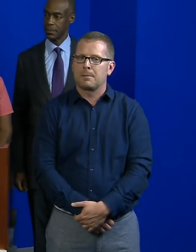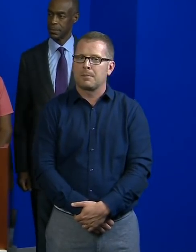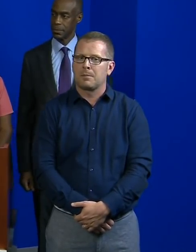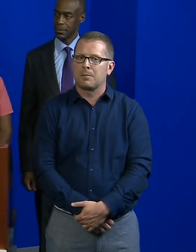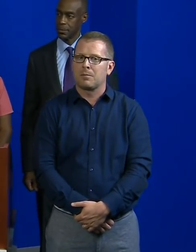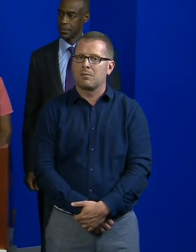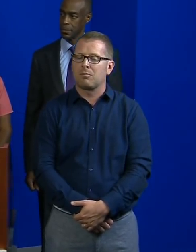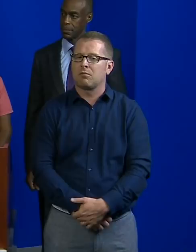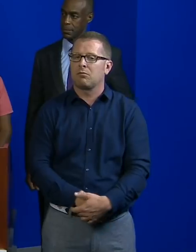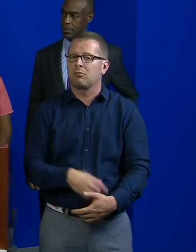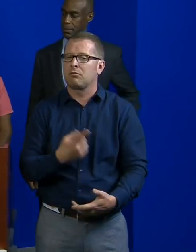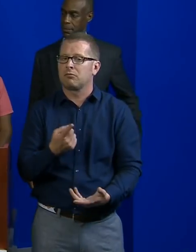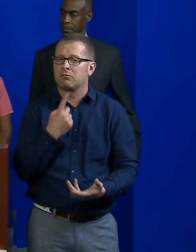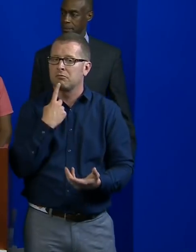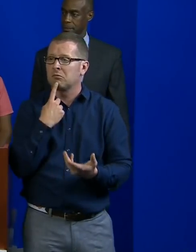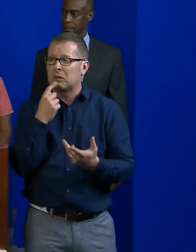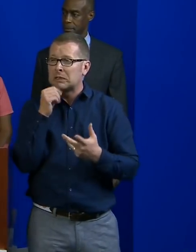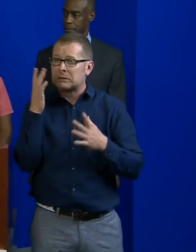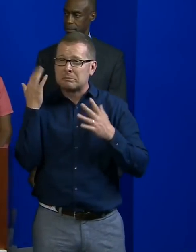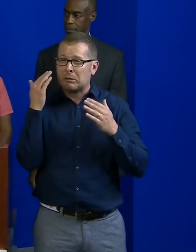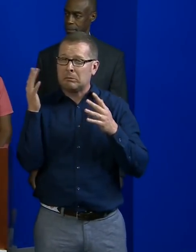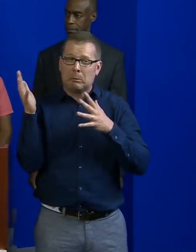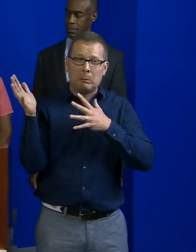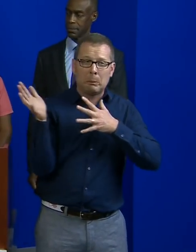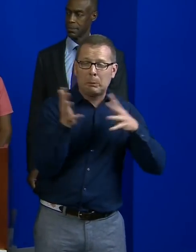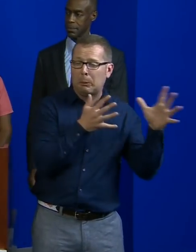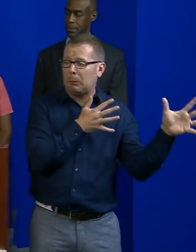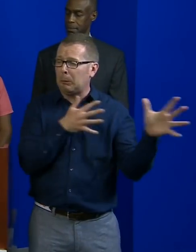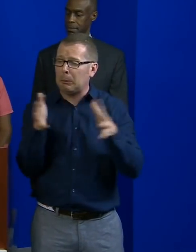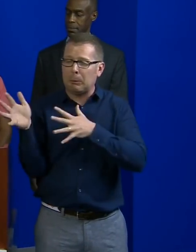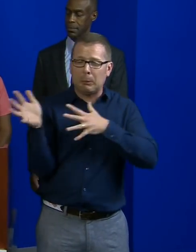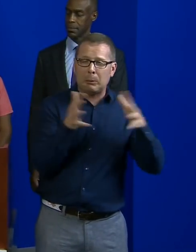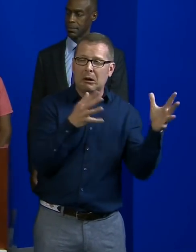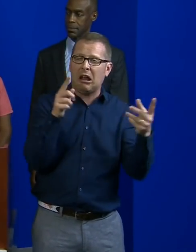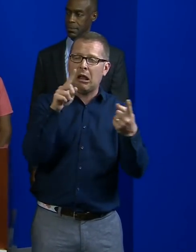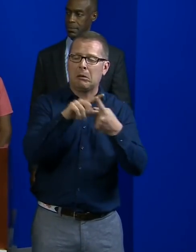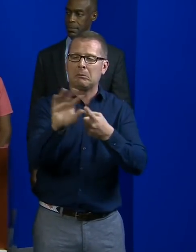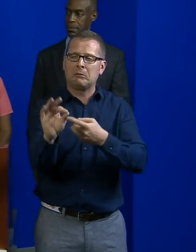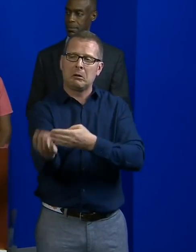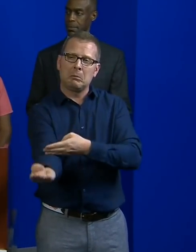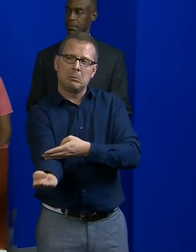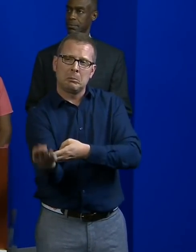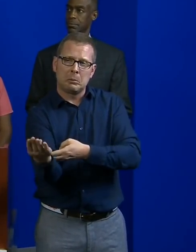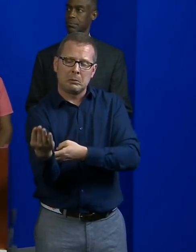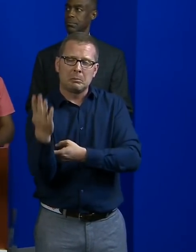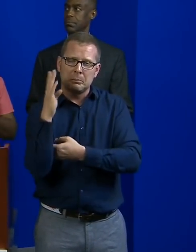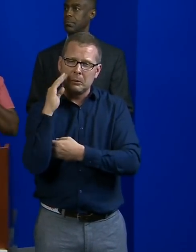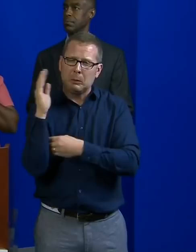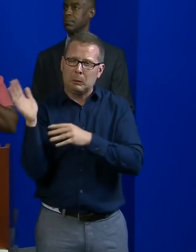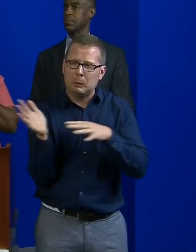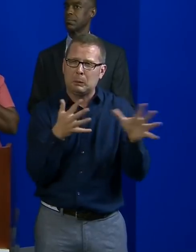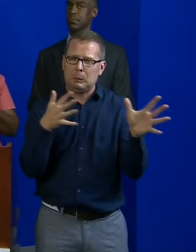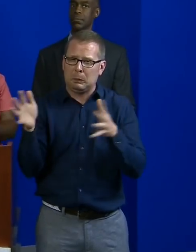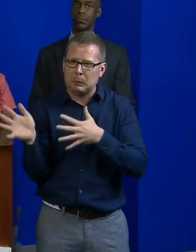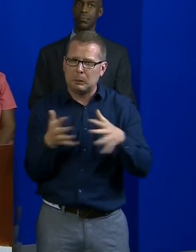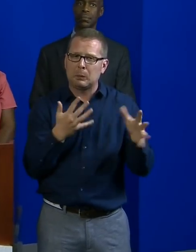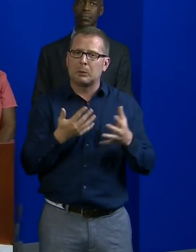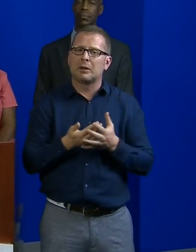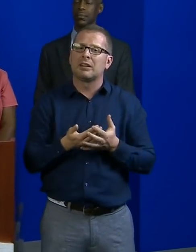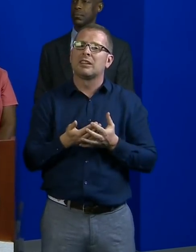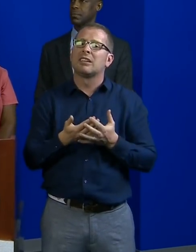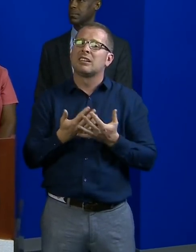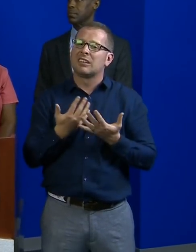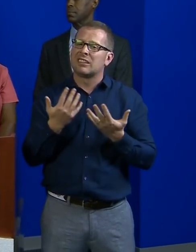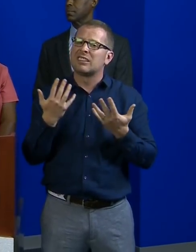free-flowing until the mayor or the sheriff deem it too dangerous within that time frame of late